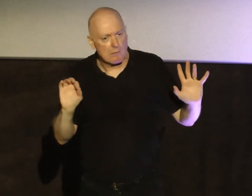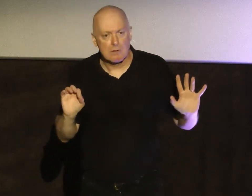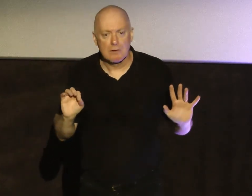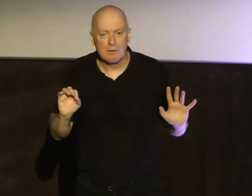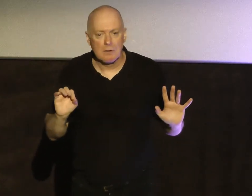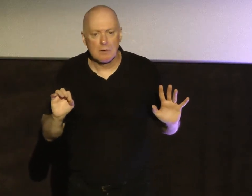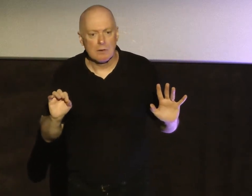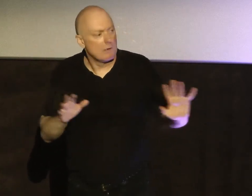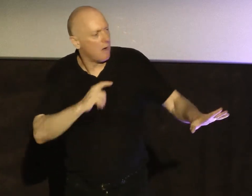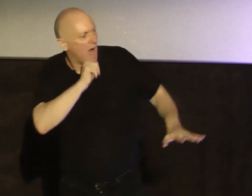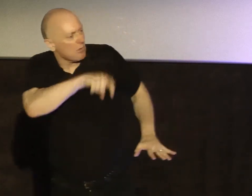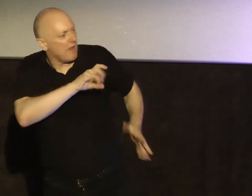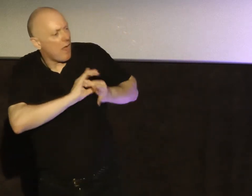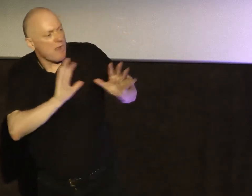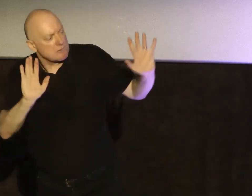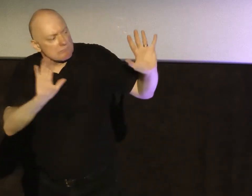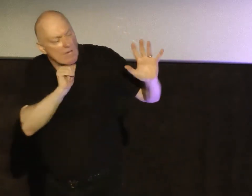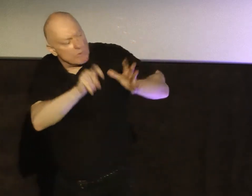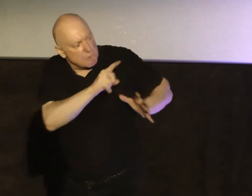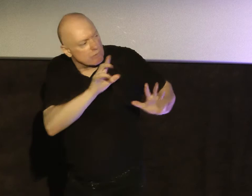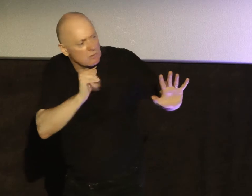don't need this relationship right now.